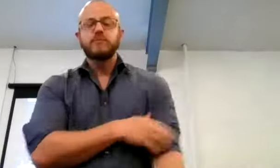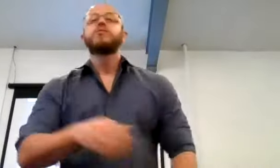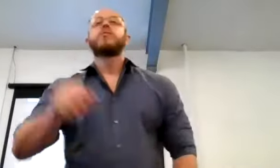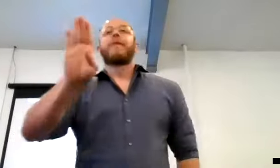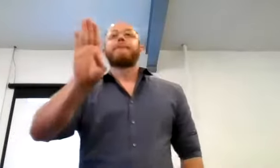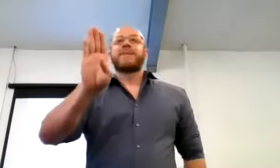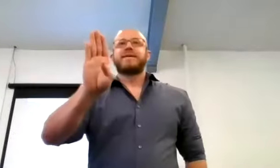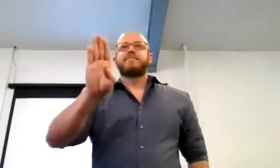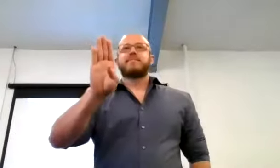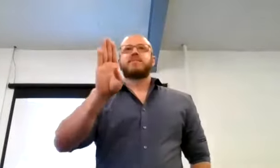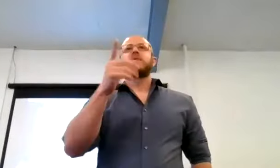hand.